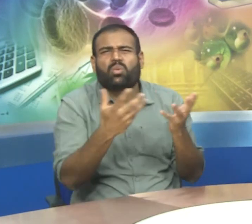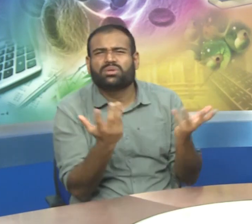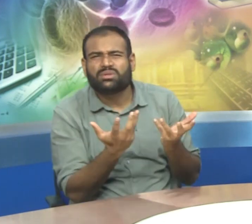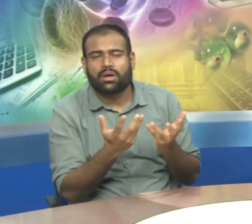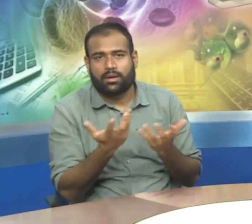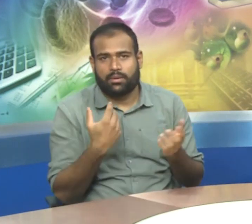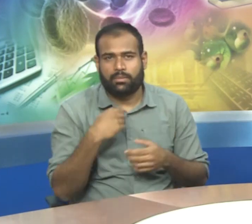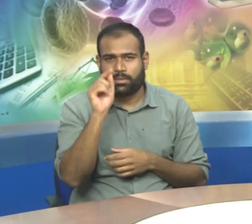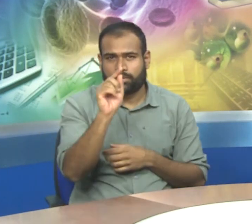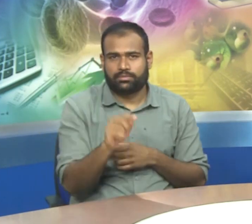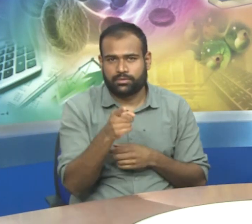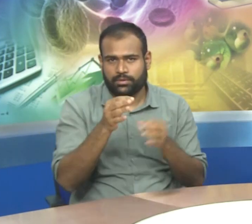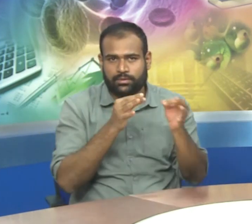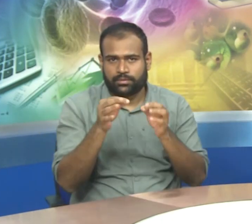library tools.